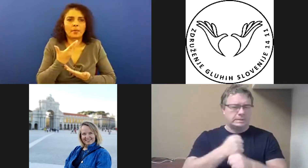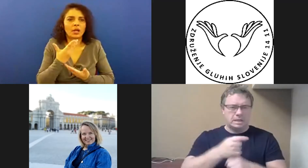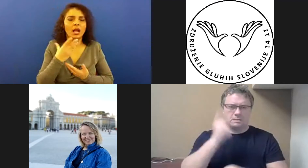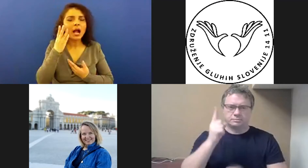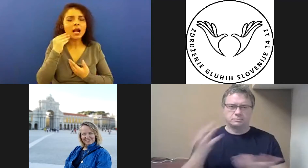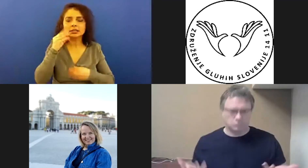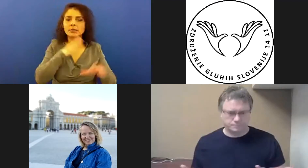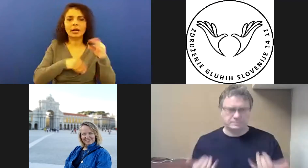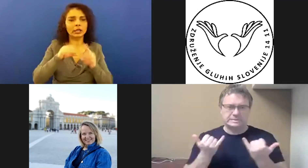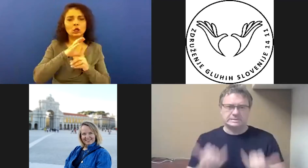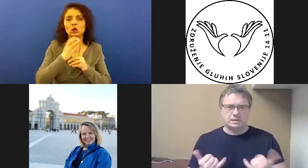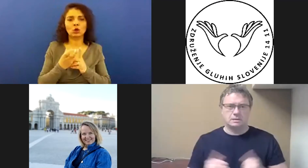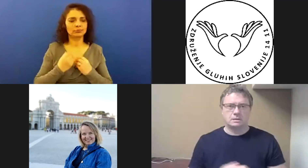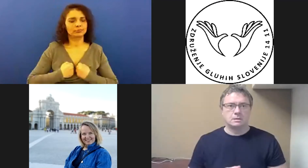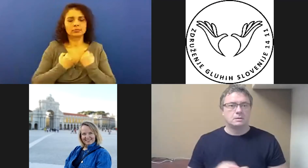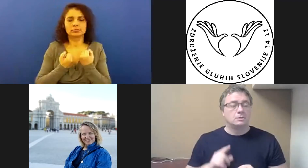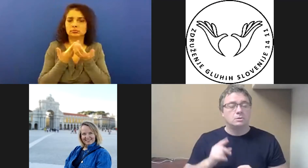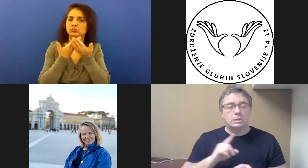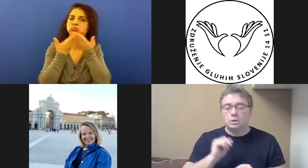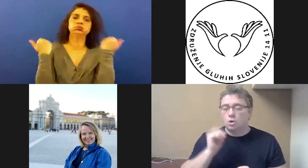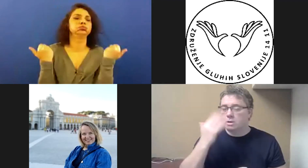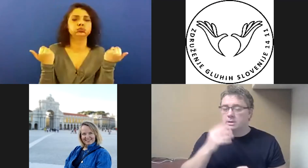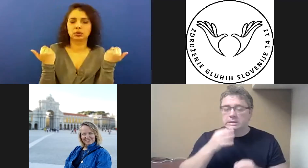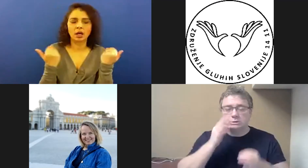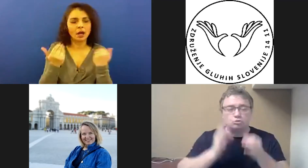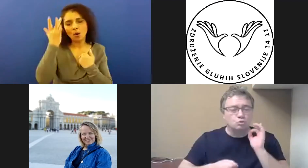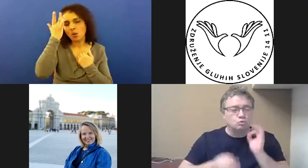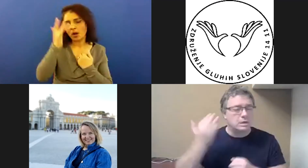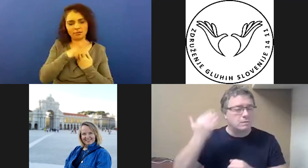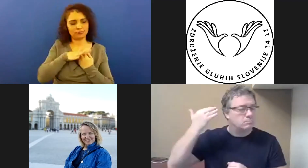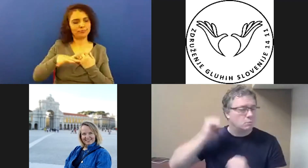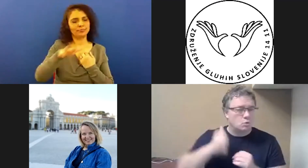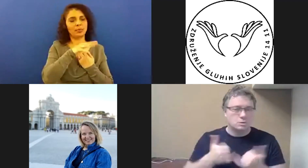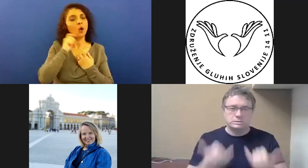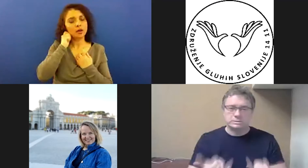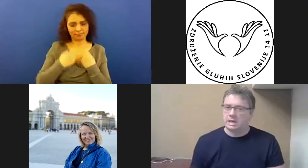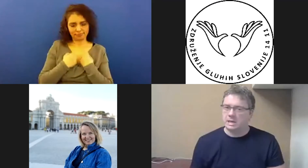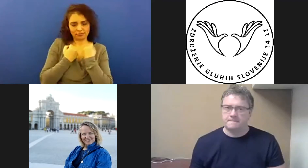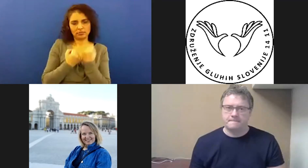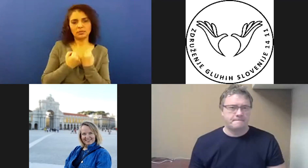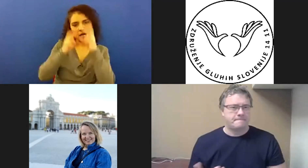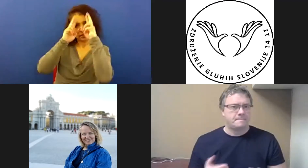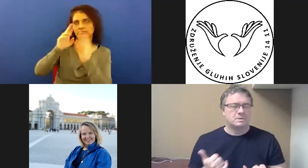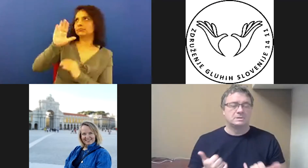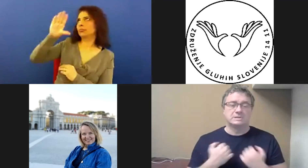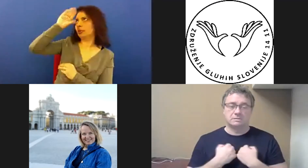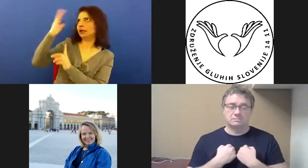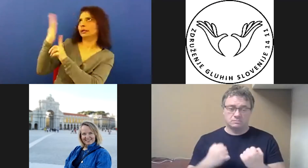if your husband discriminates you or is violent with you, there's a big risk that you start abusing your own children.